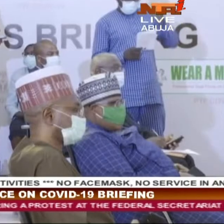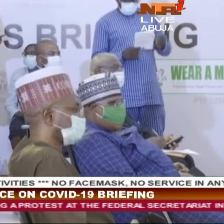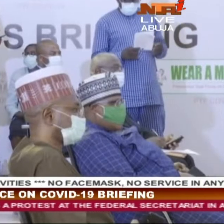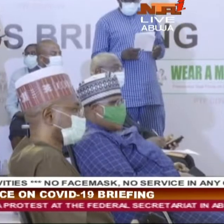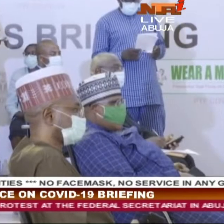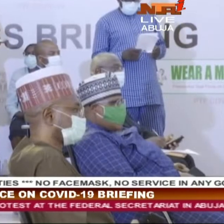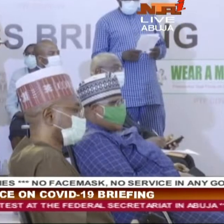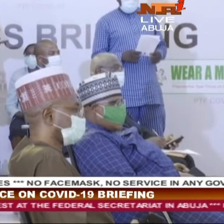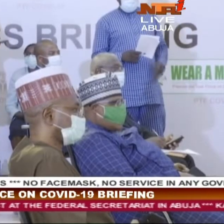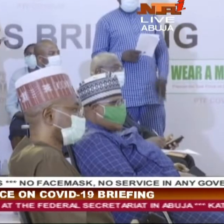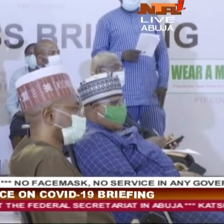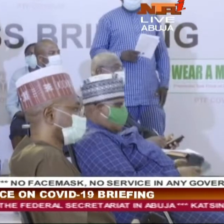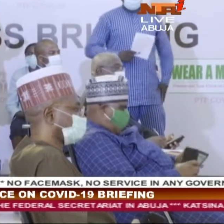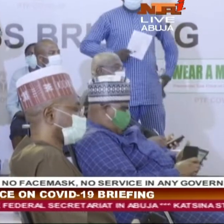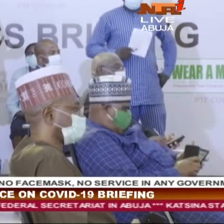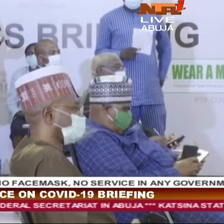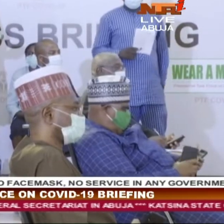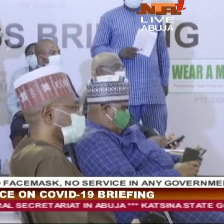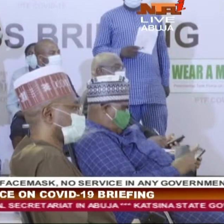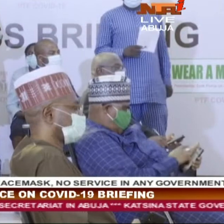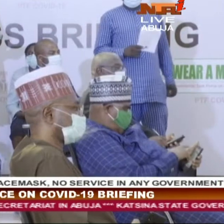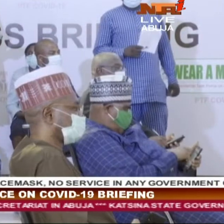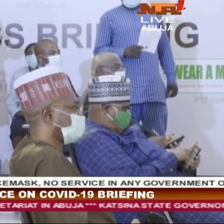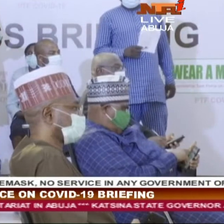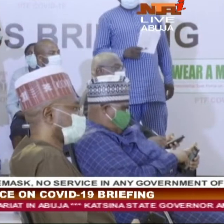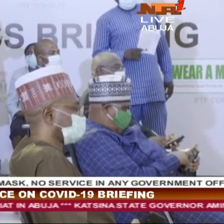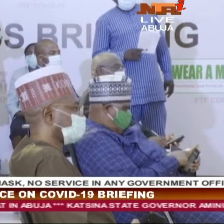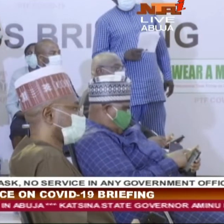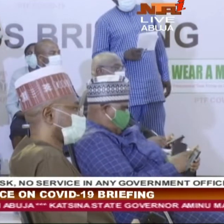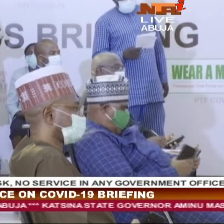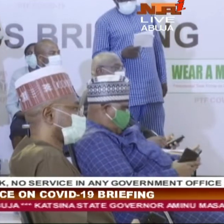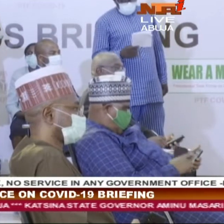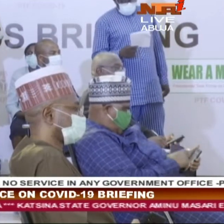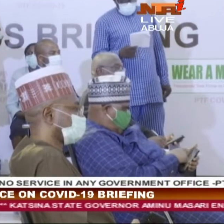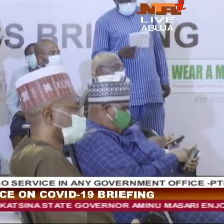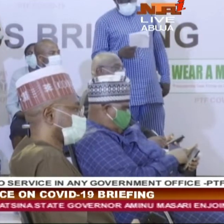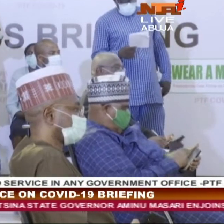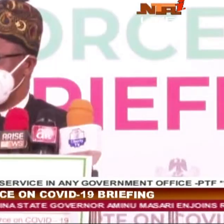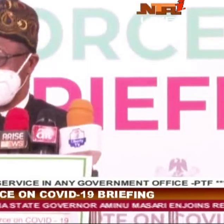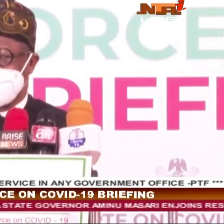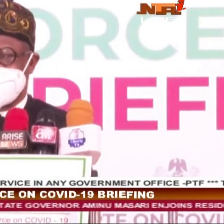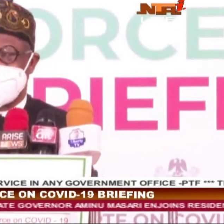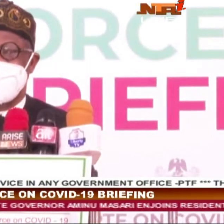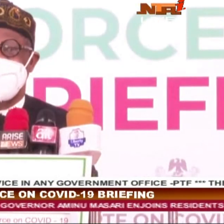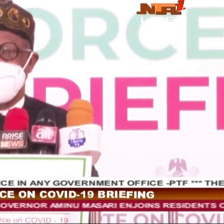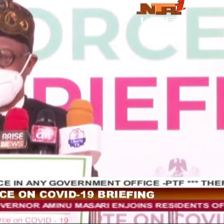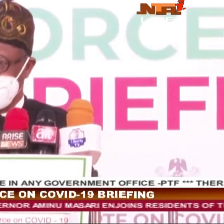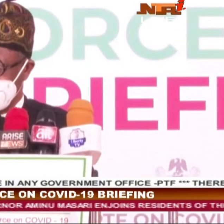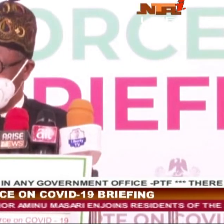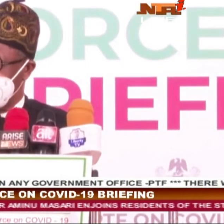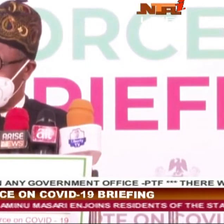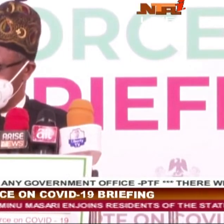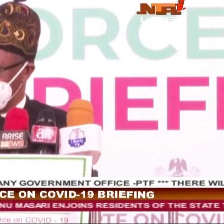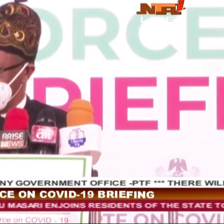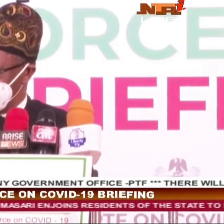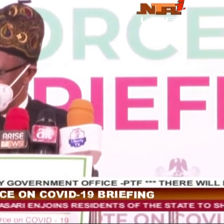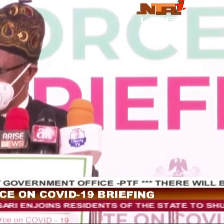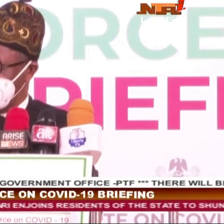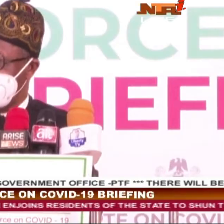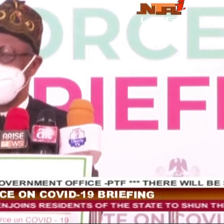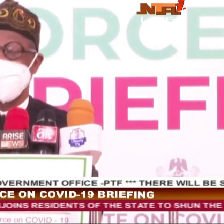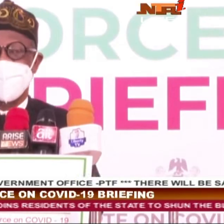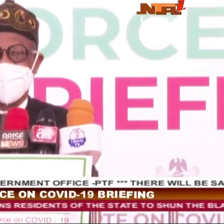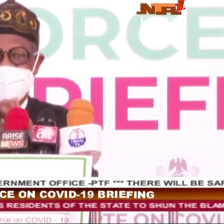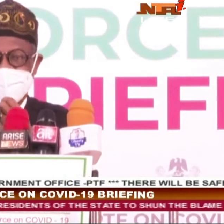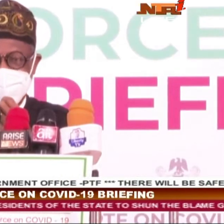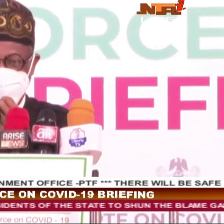chairman and the national coordinator, you know, what they have presented. We want to